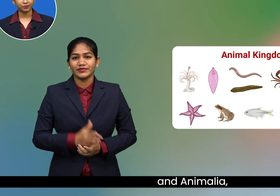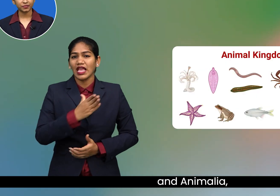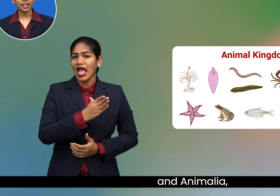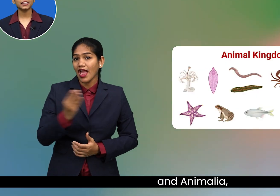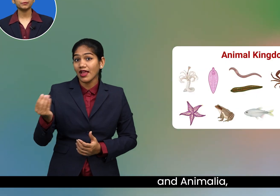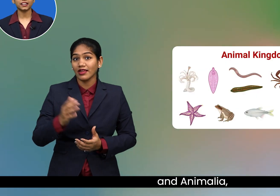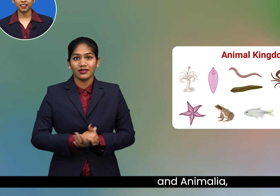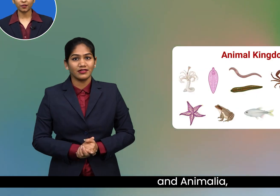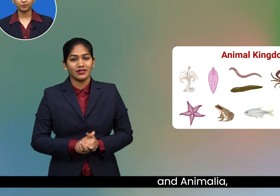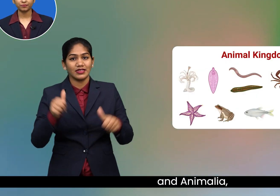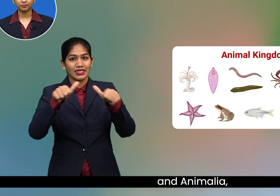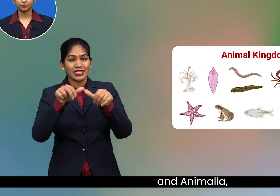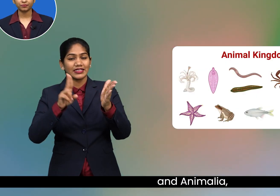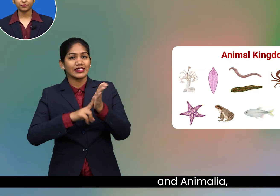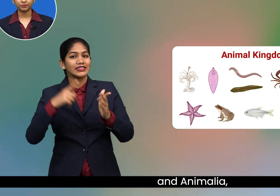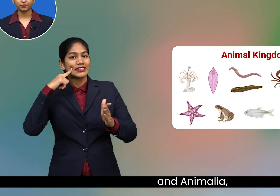and Animalia,